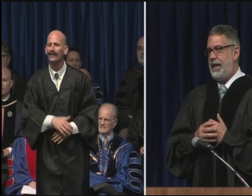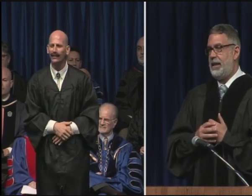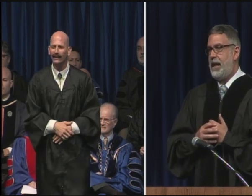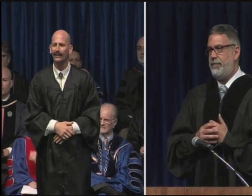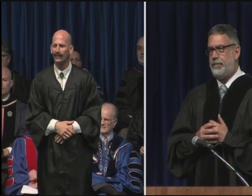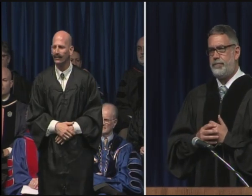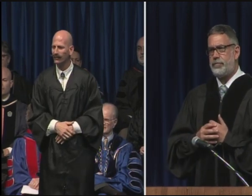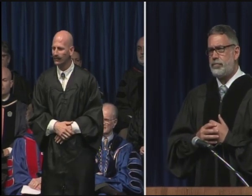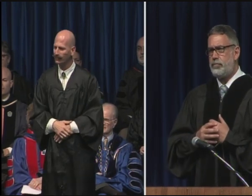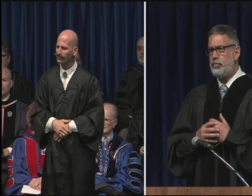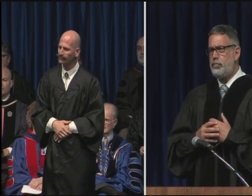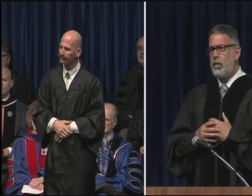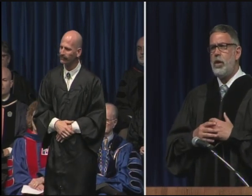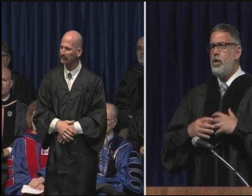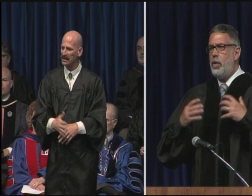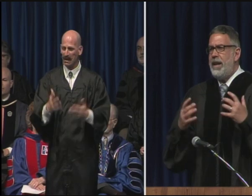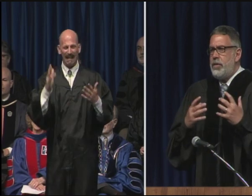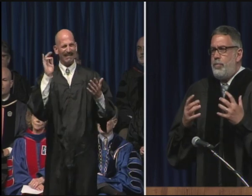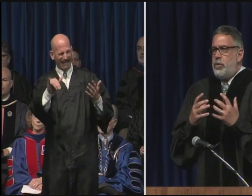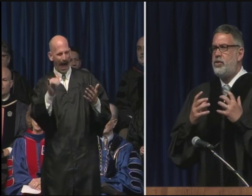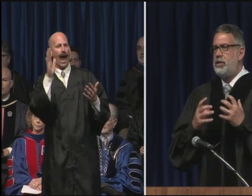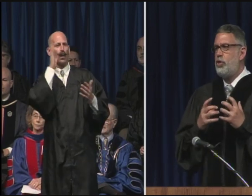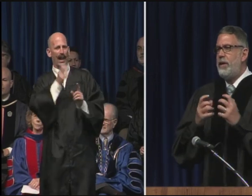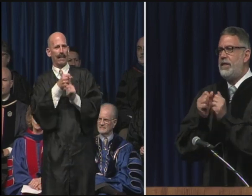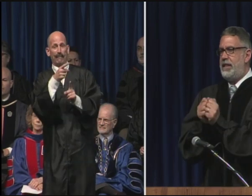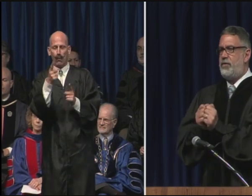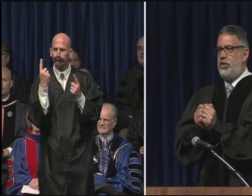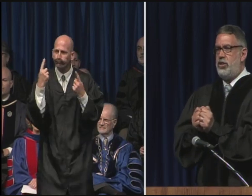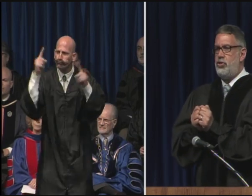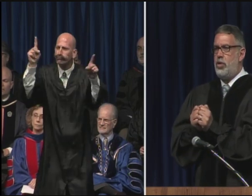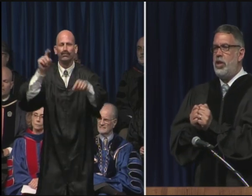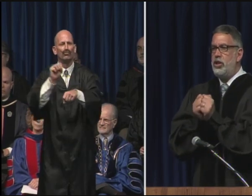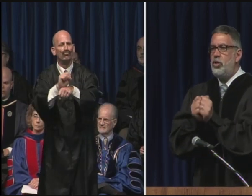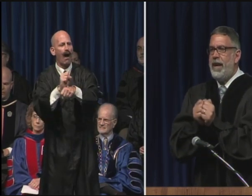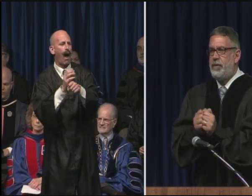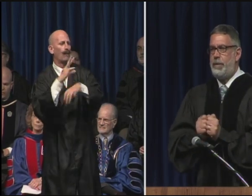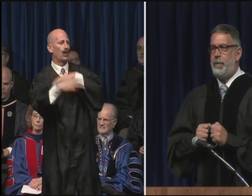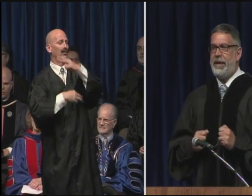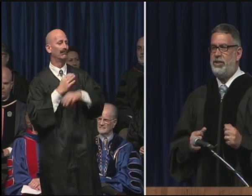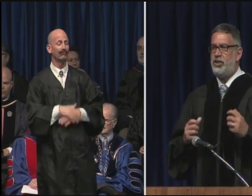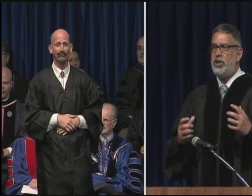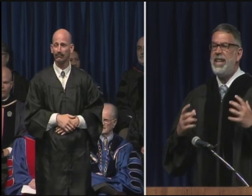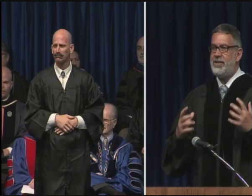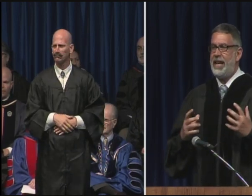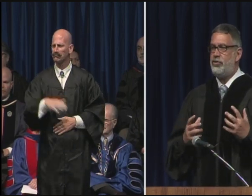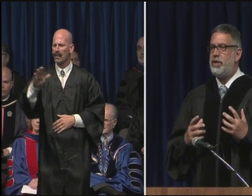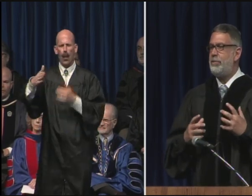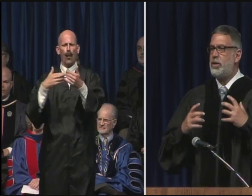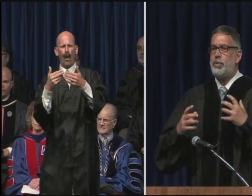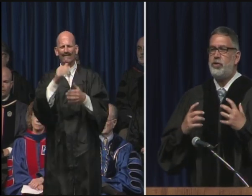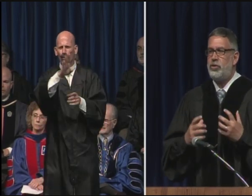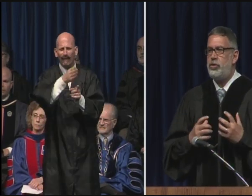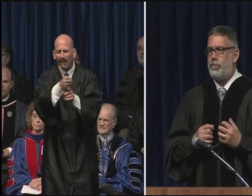life. Whatever the personal equivalent is for you, you have to be prepared to chase that dream, to pursue your